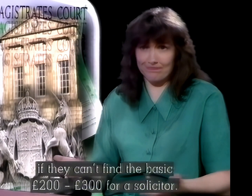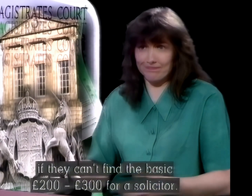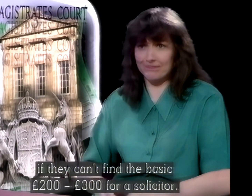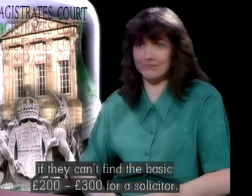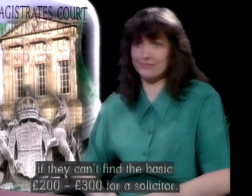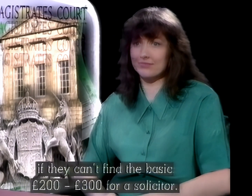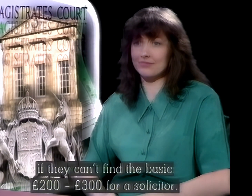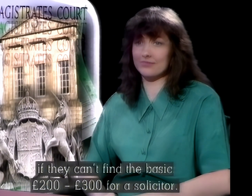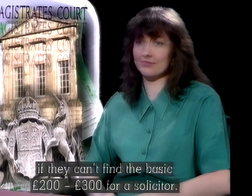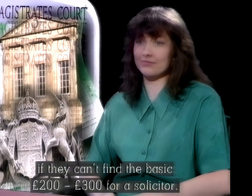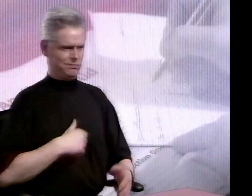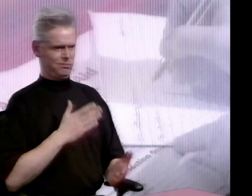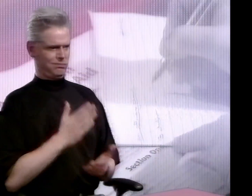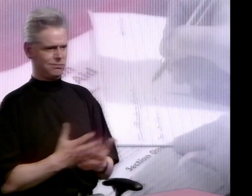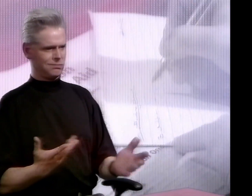solicitor.